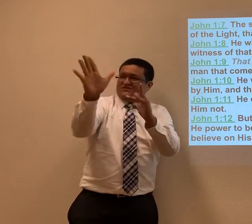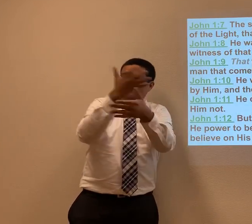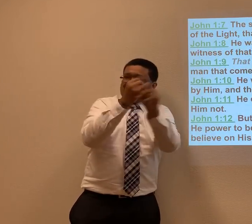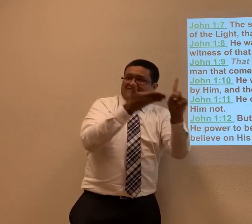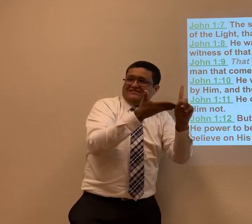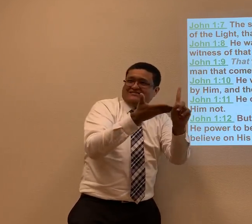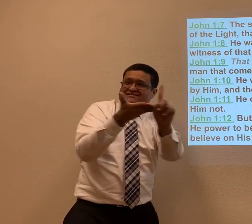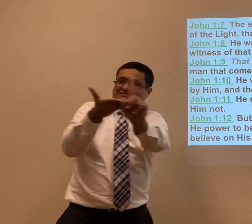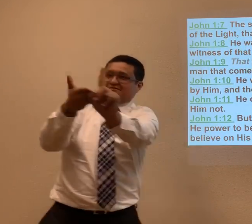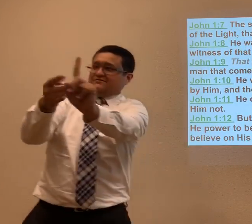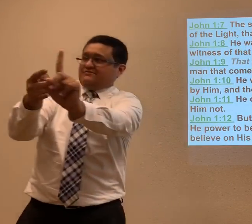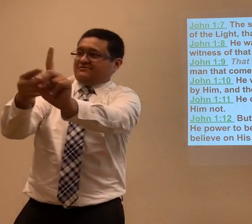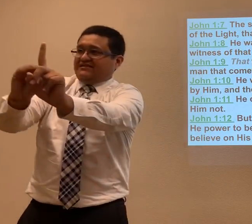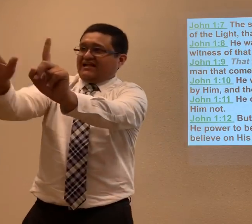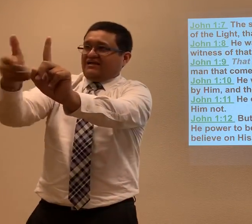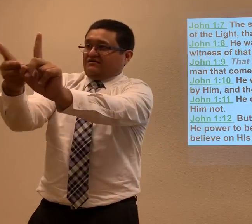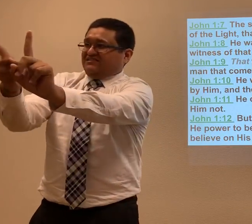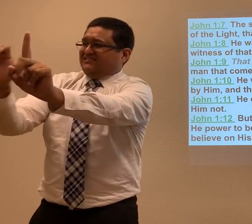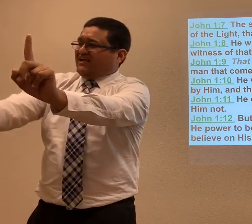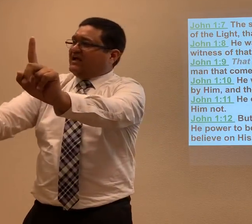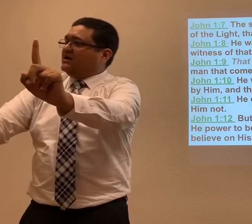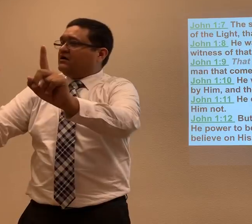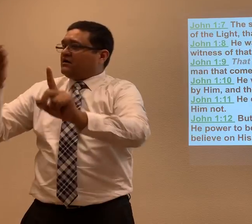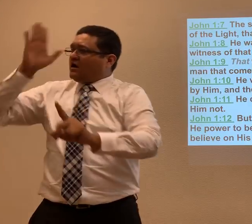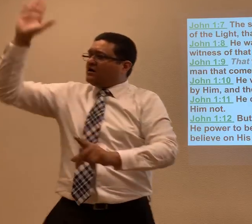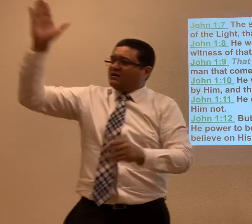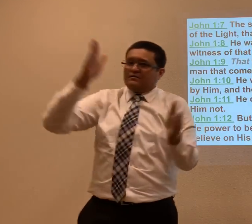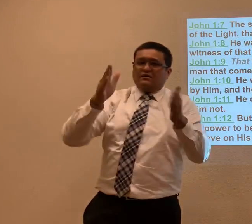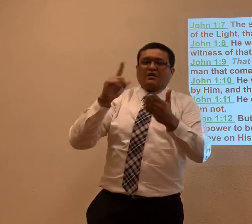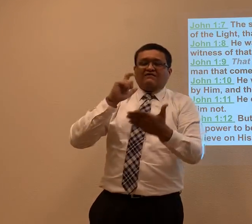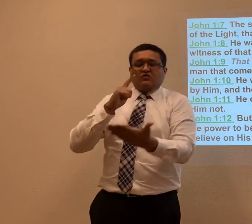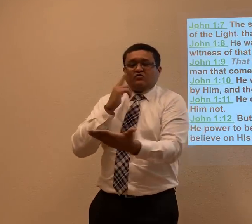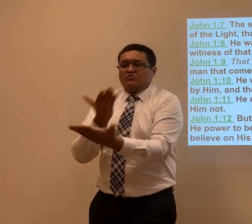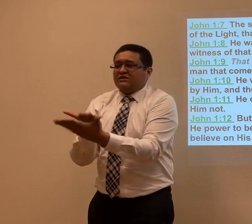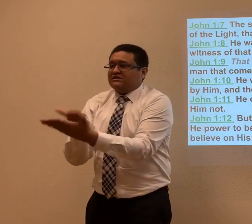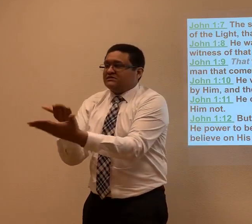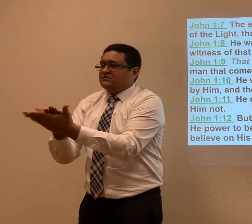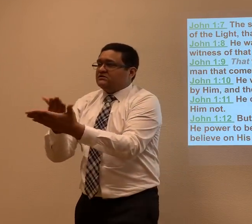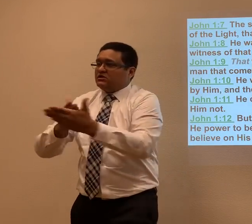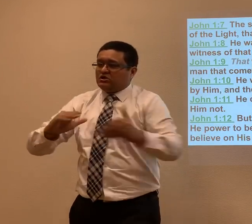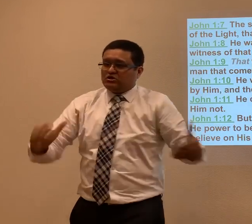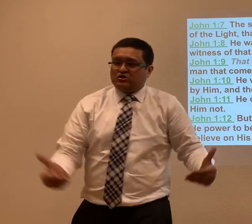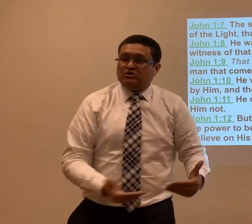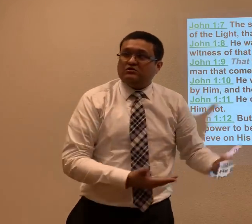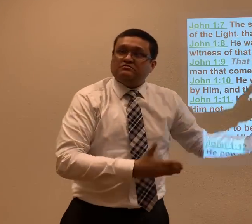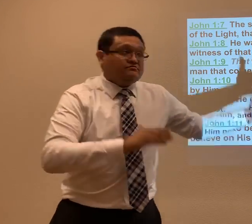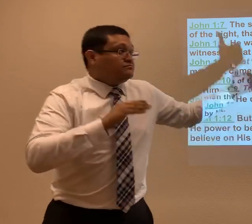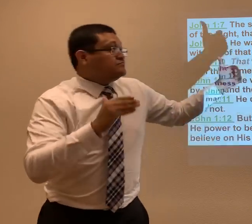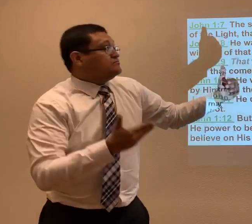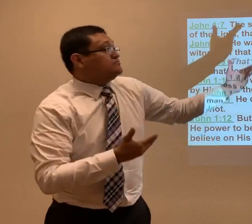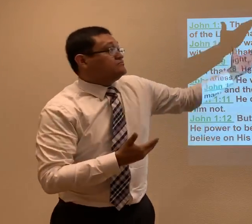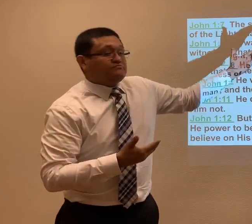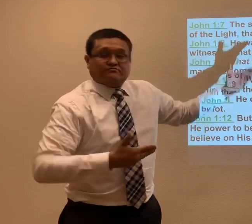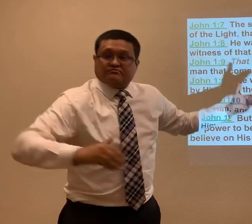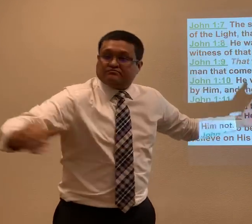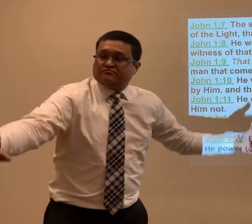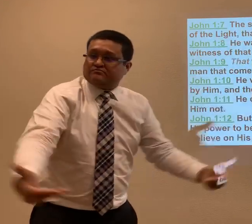the light. That's the one that will save you. So God had a plan, and he had a witness to introduce him to the world.